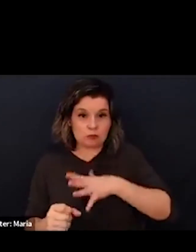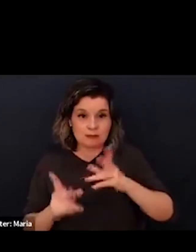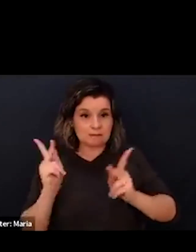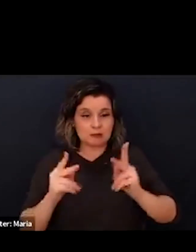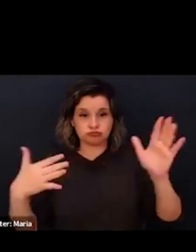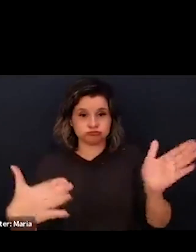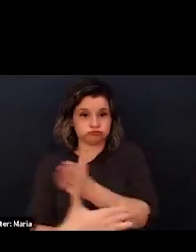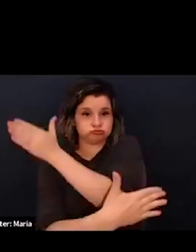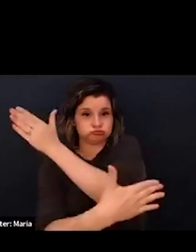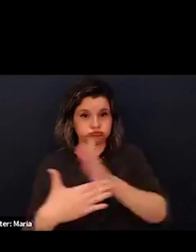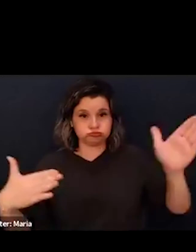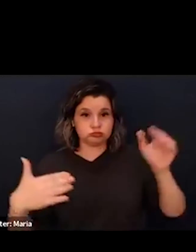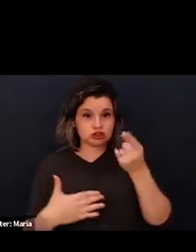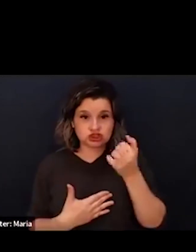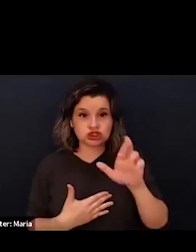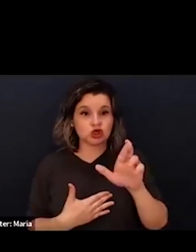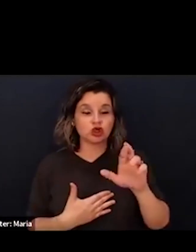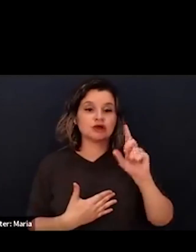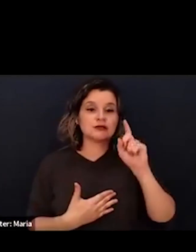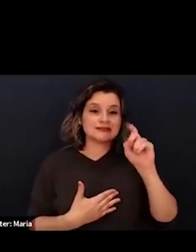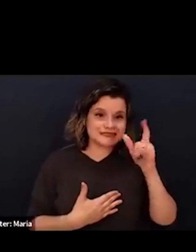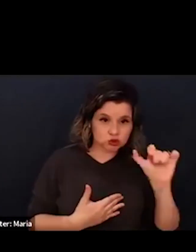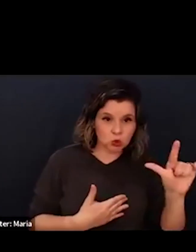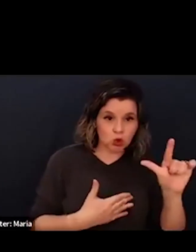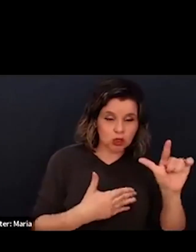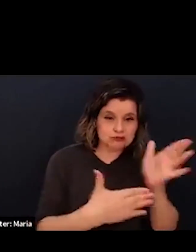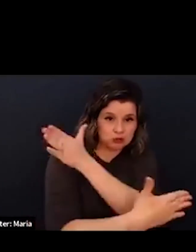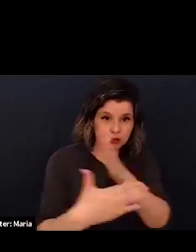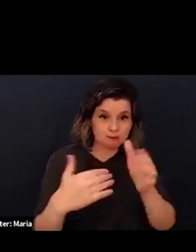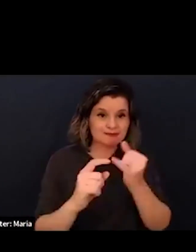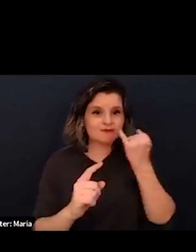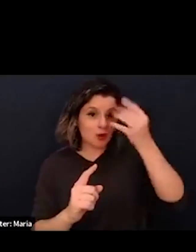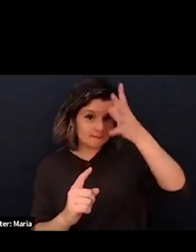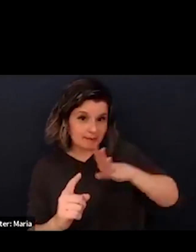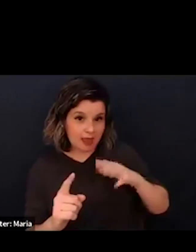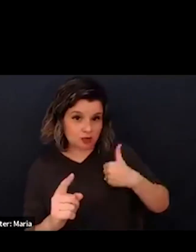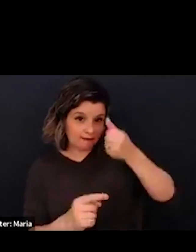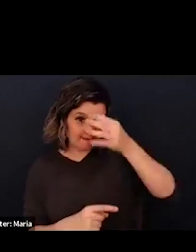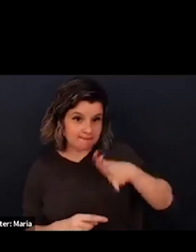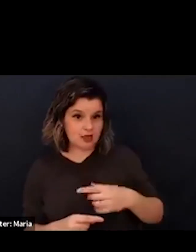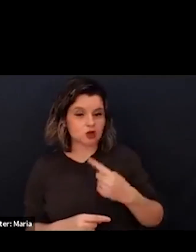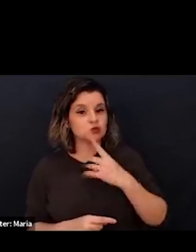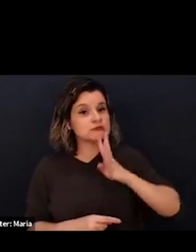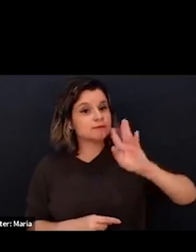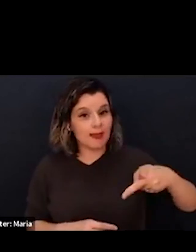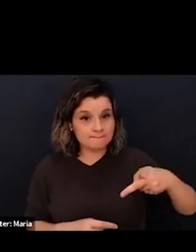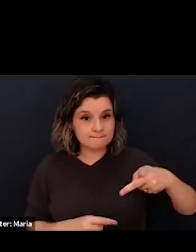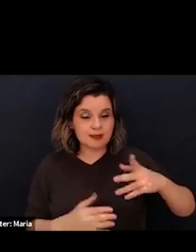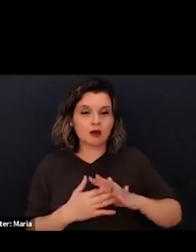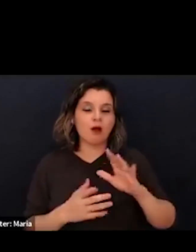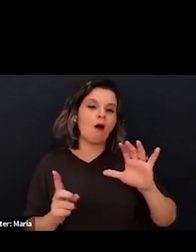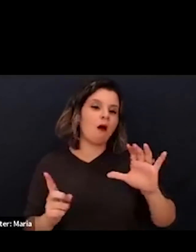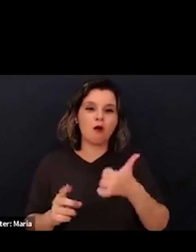gender spectrum, gender and sexual spectrum. But if in this case, if you're a man or a young man and you speak up in the face of some kind